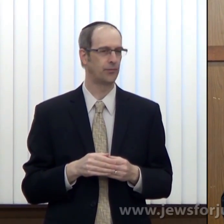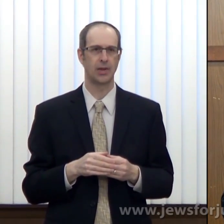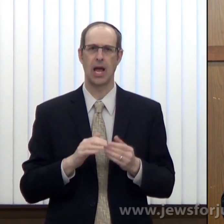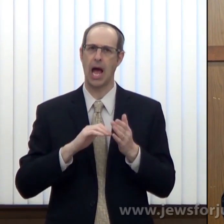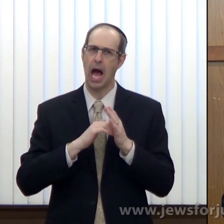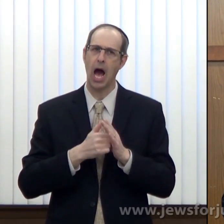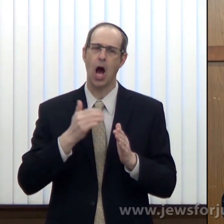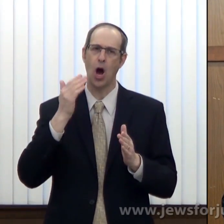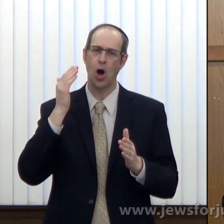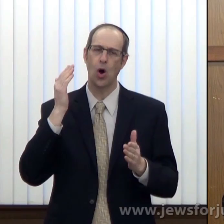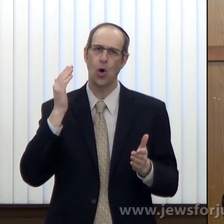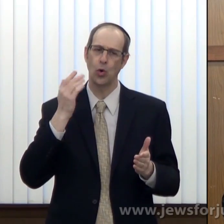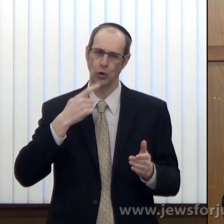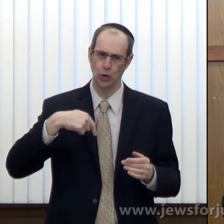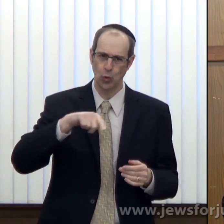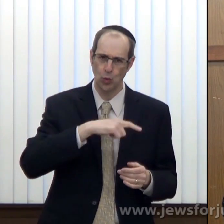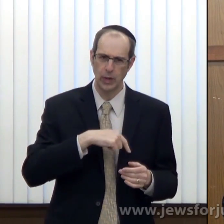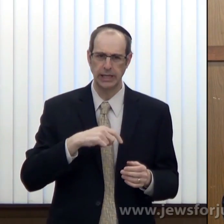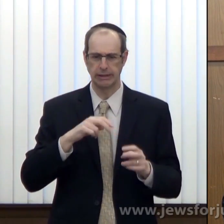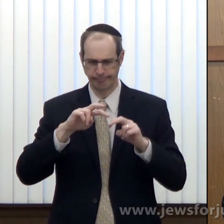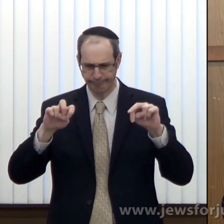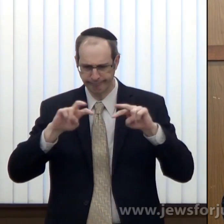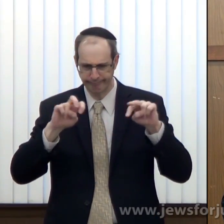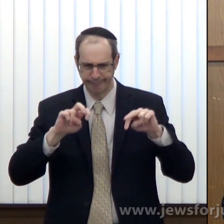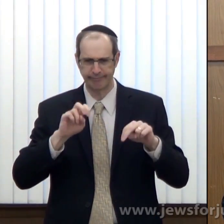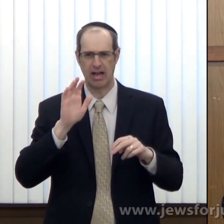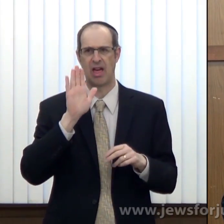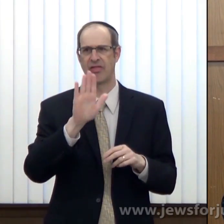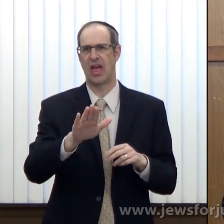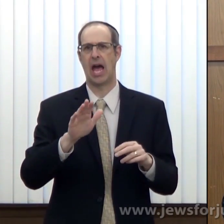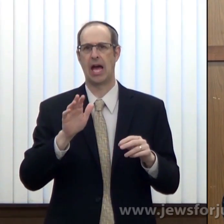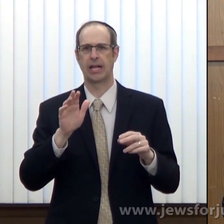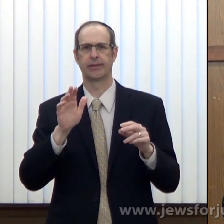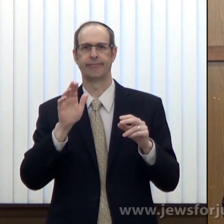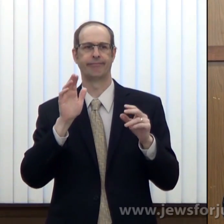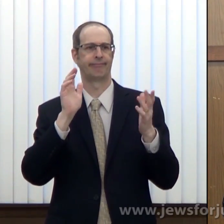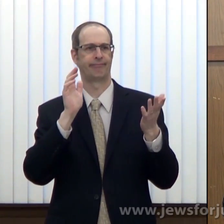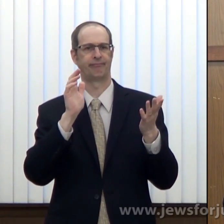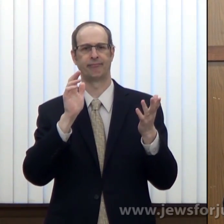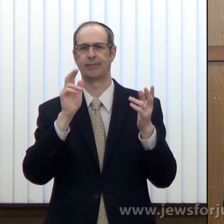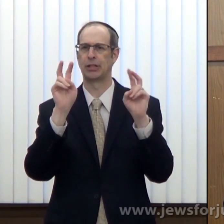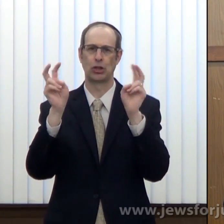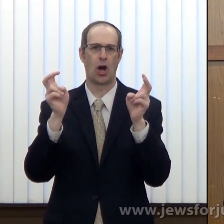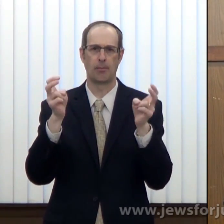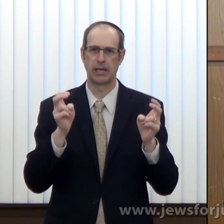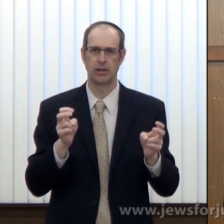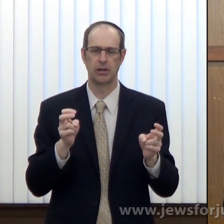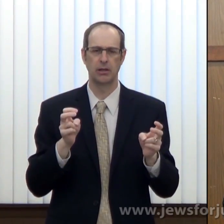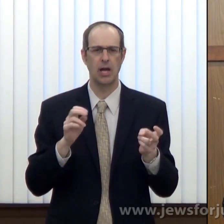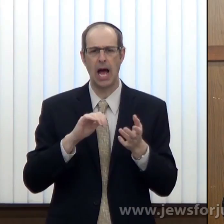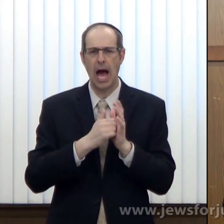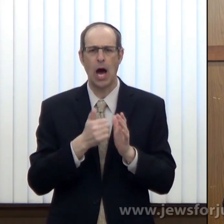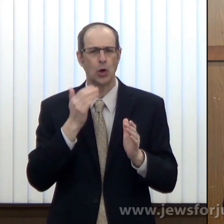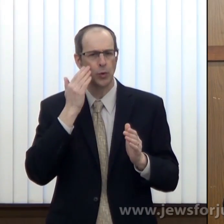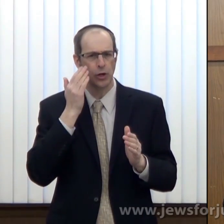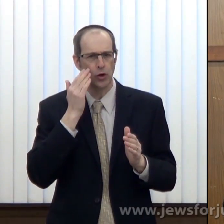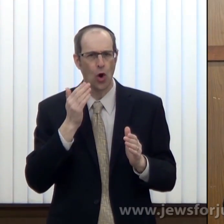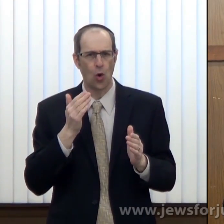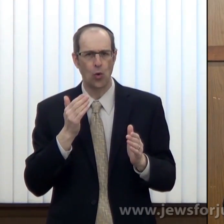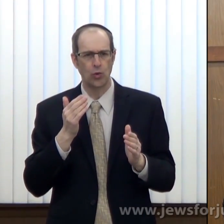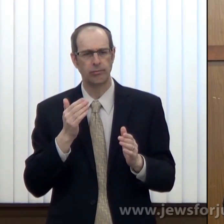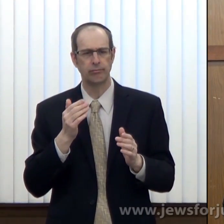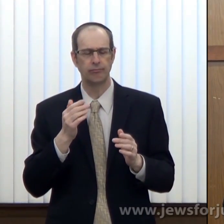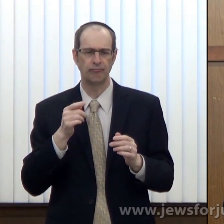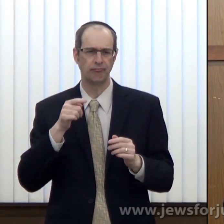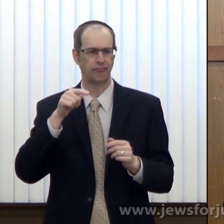how do we evaluate that claim? How do we know whether or not someone